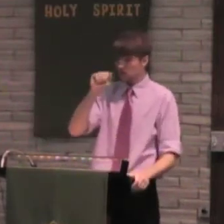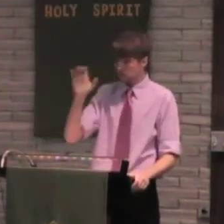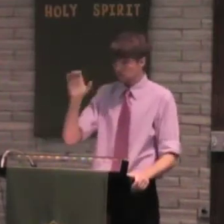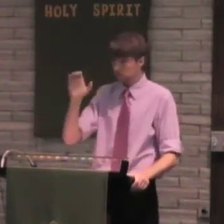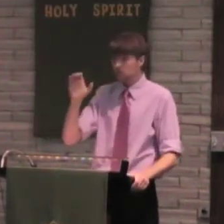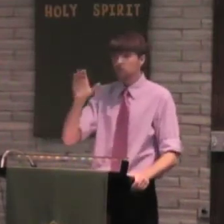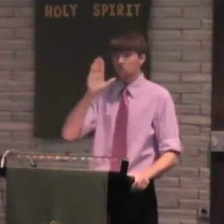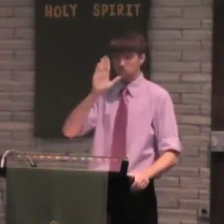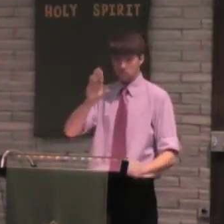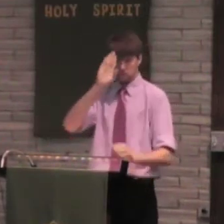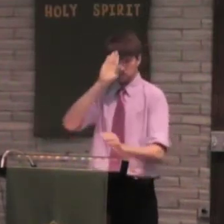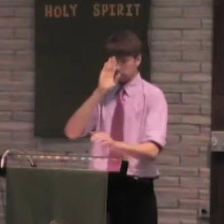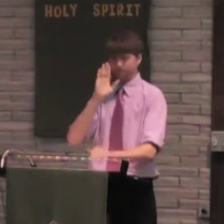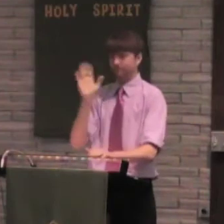Because God promised